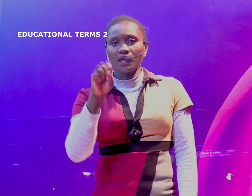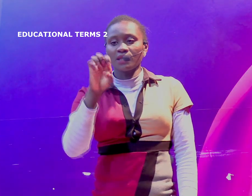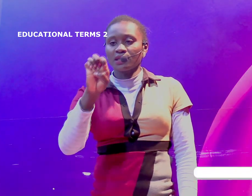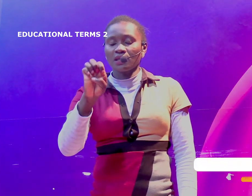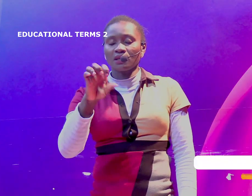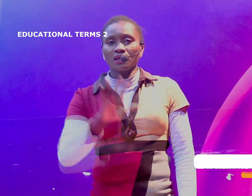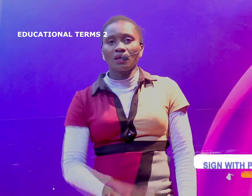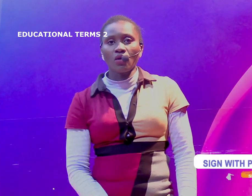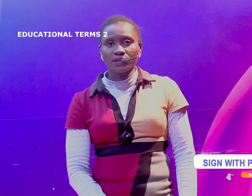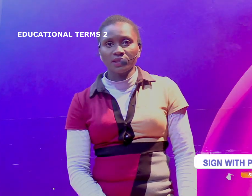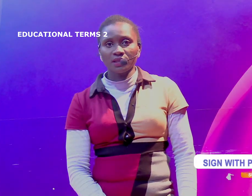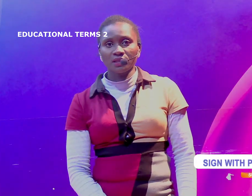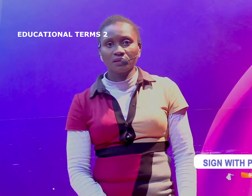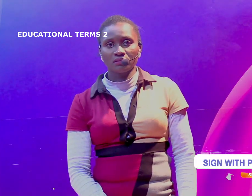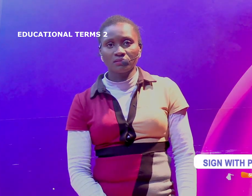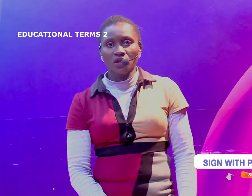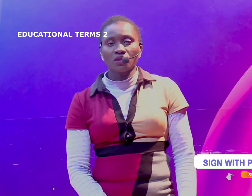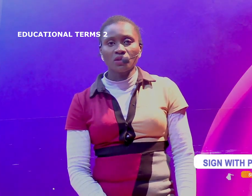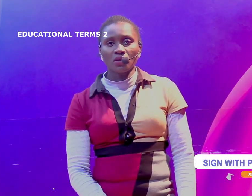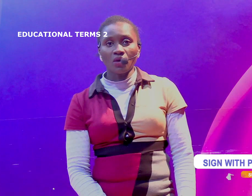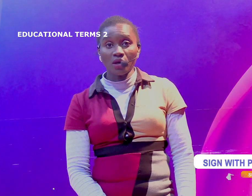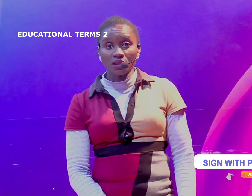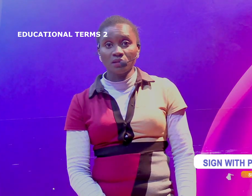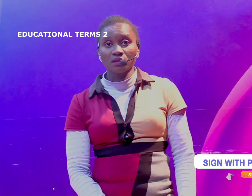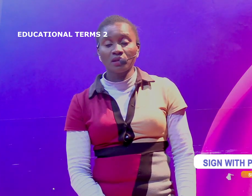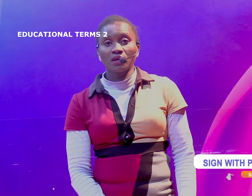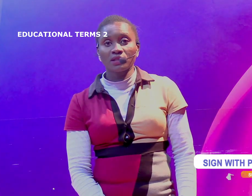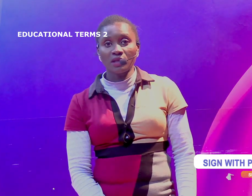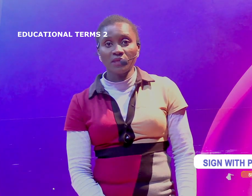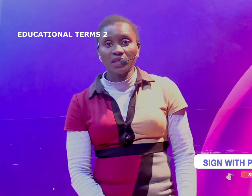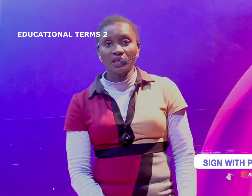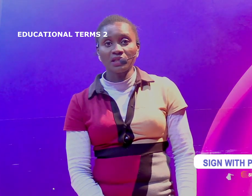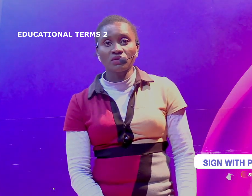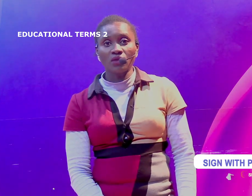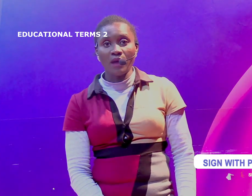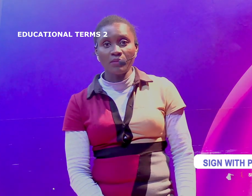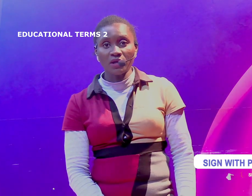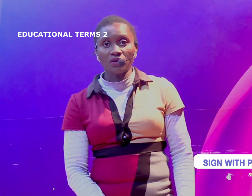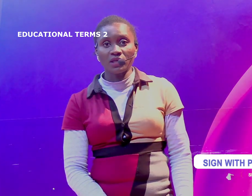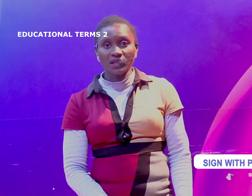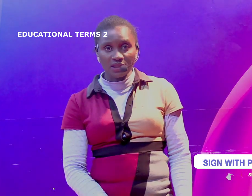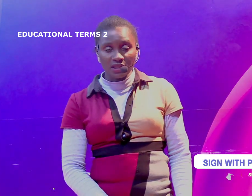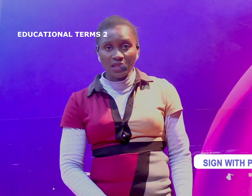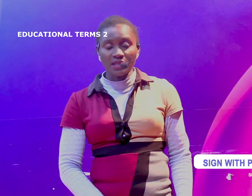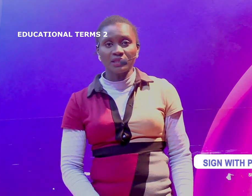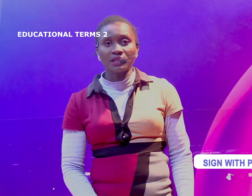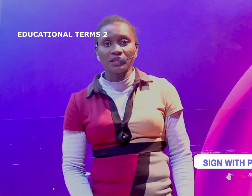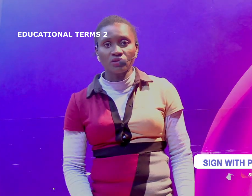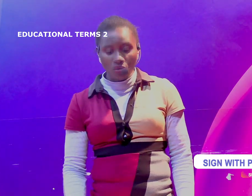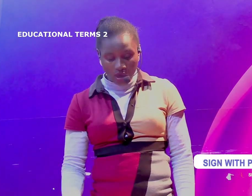C-A-U-S-E. Course. So course, something that needs to happen, or that the thing that needs to happen.